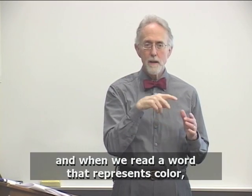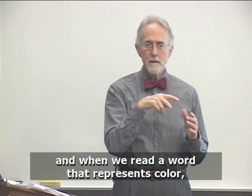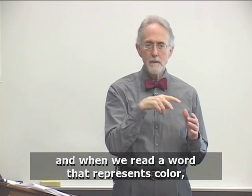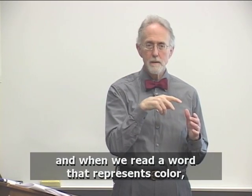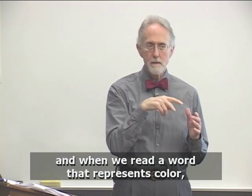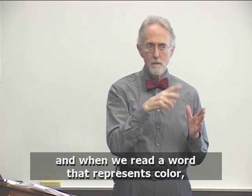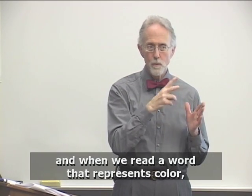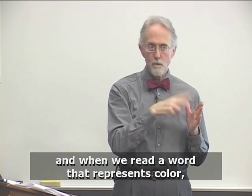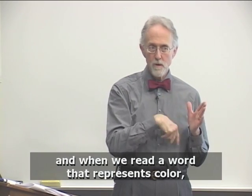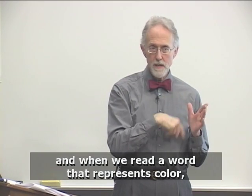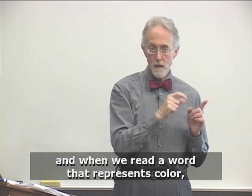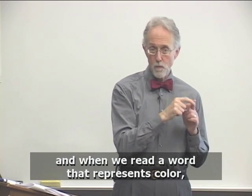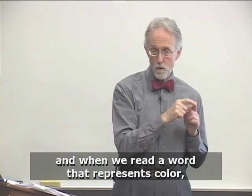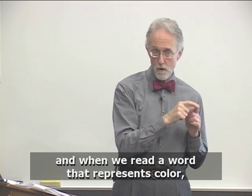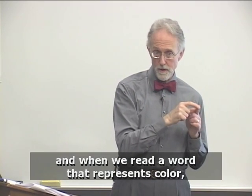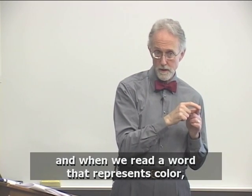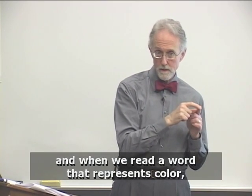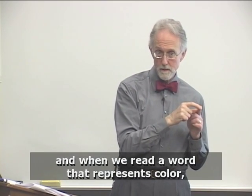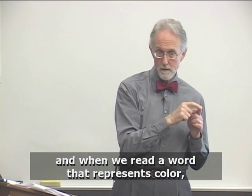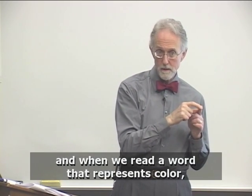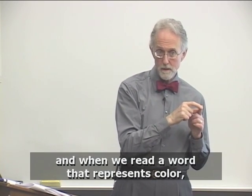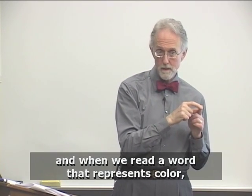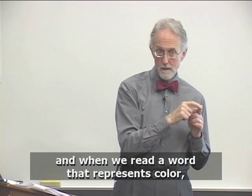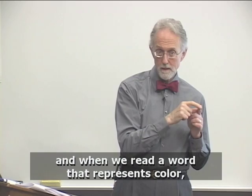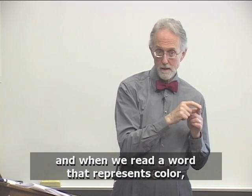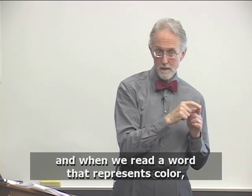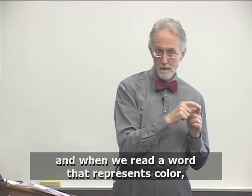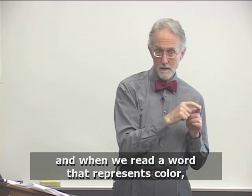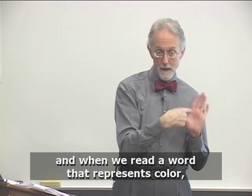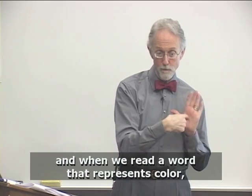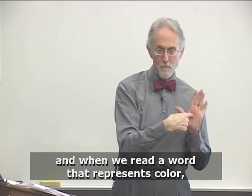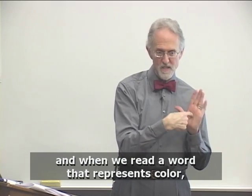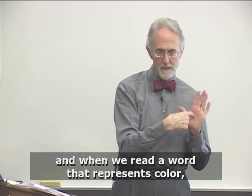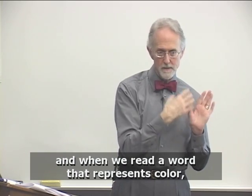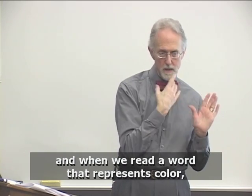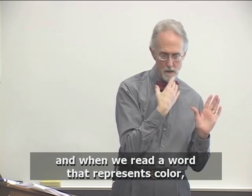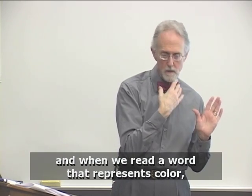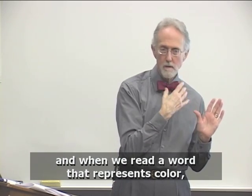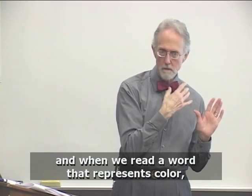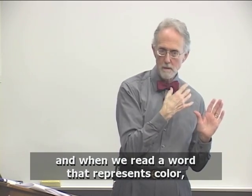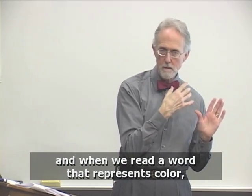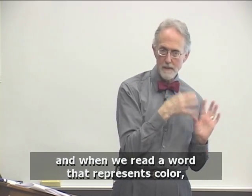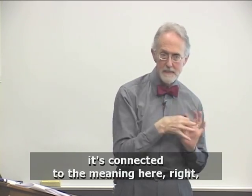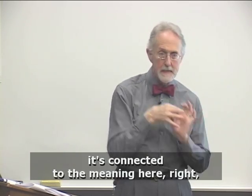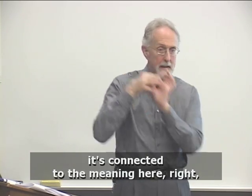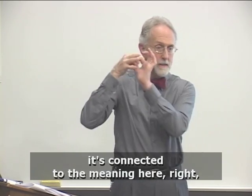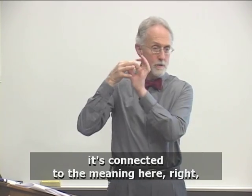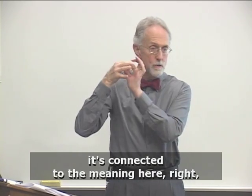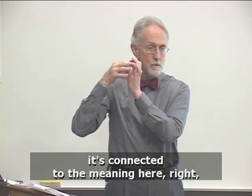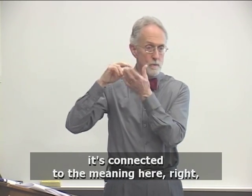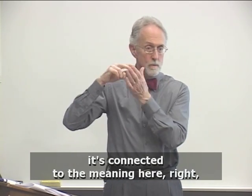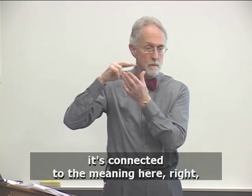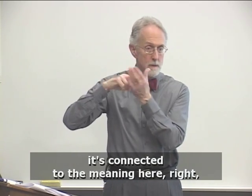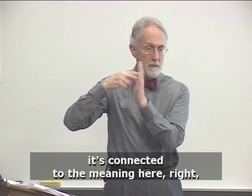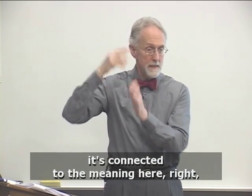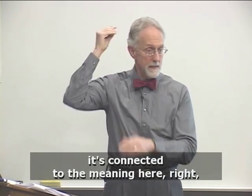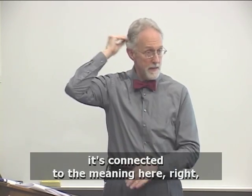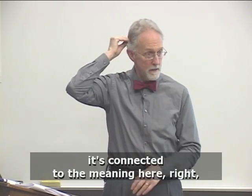when we read a word that represents color, it's connected to the meaning here,